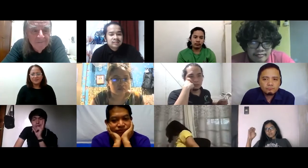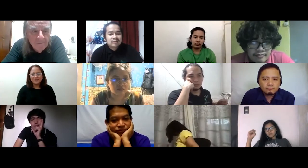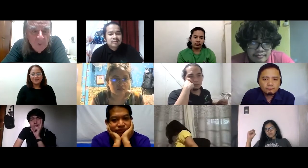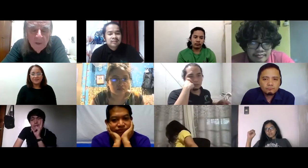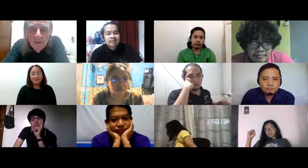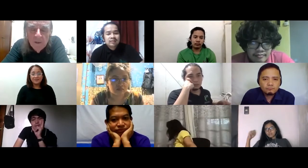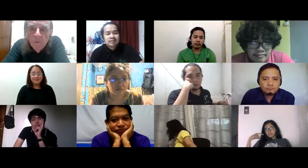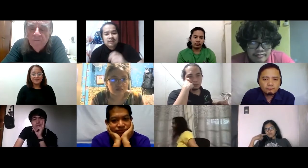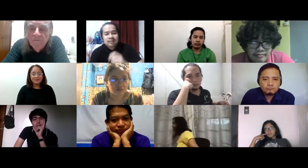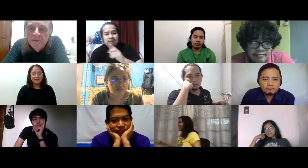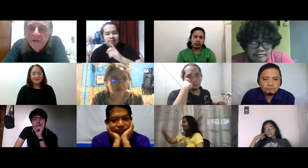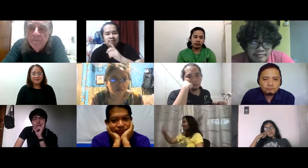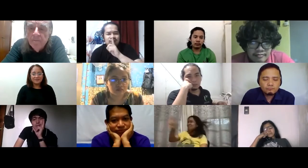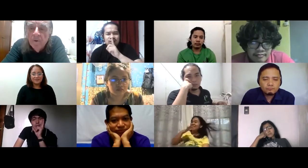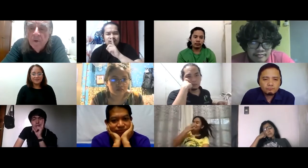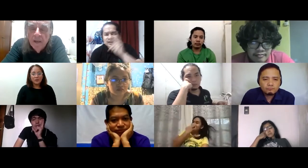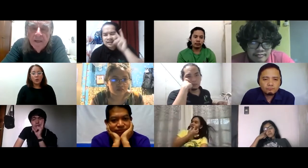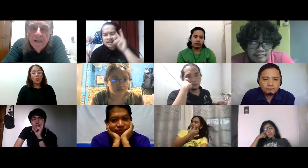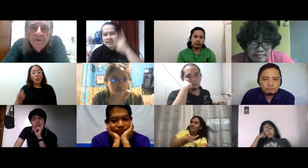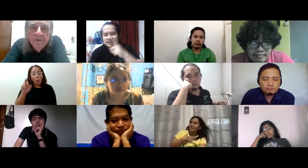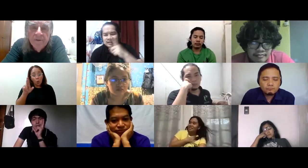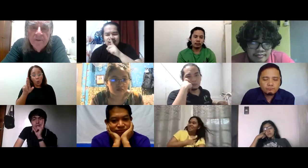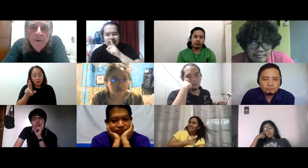Okay, or for example, even the grammar is